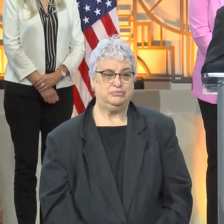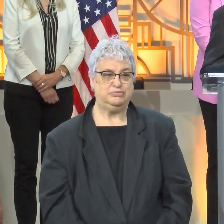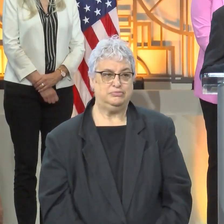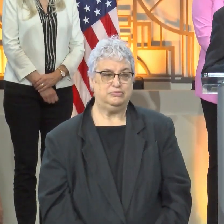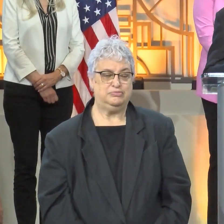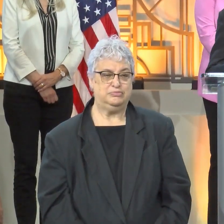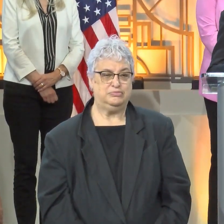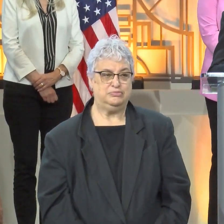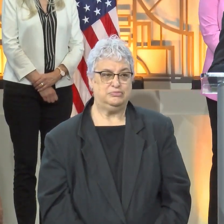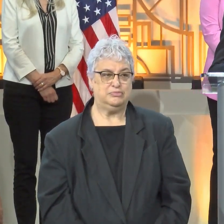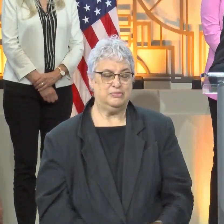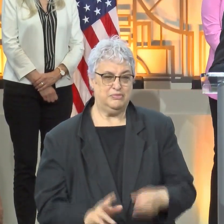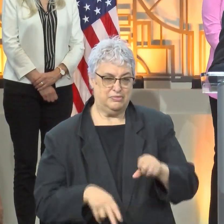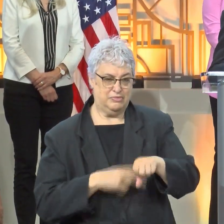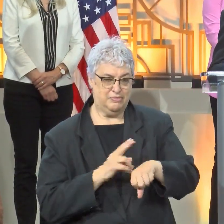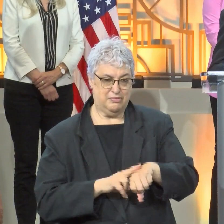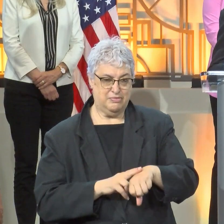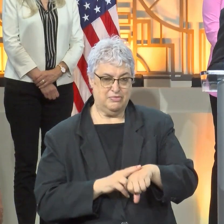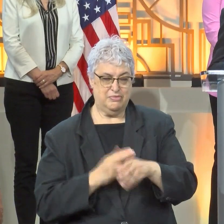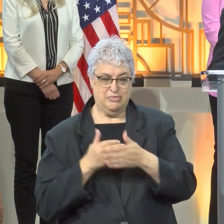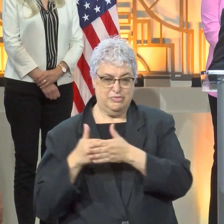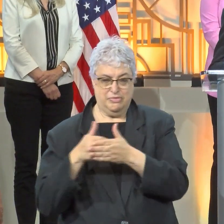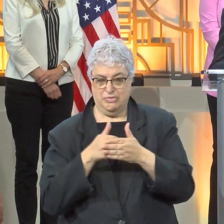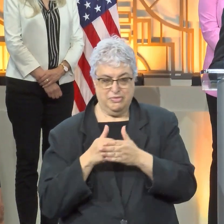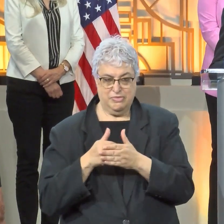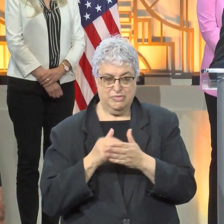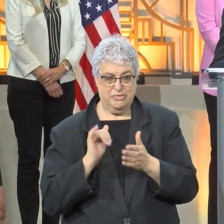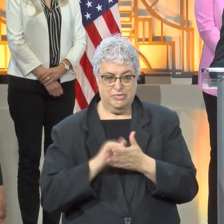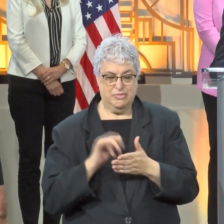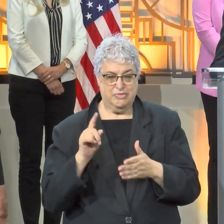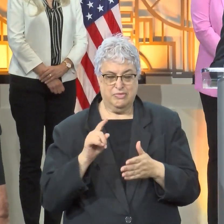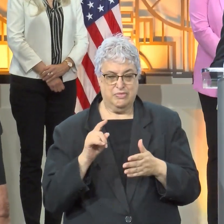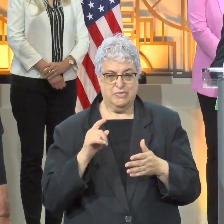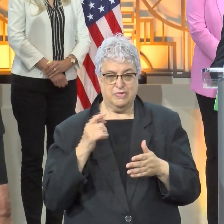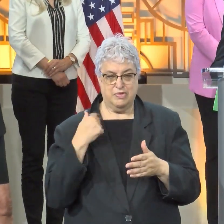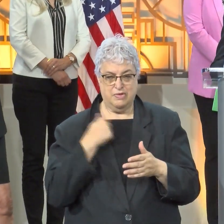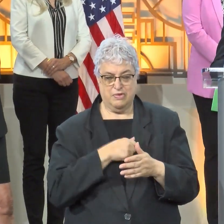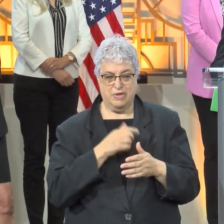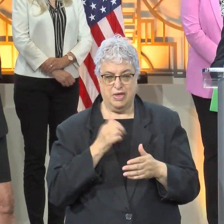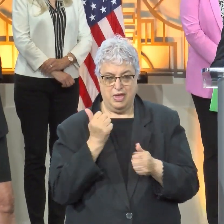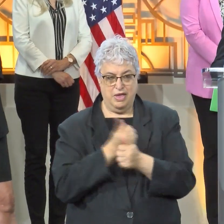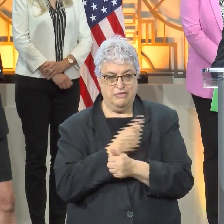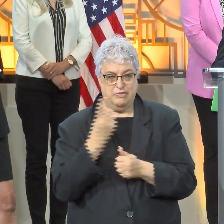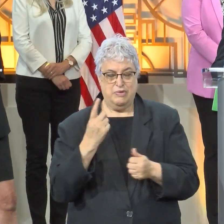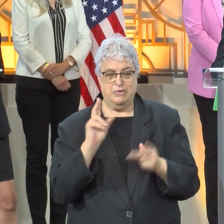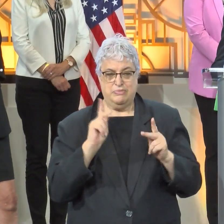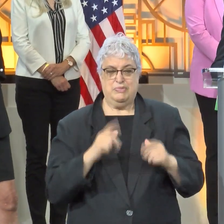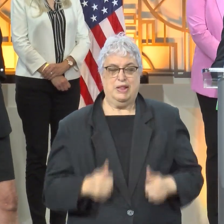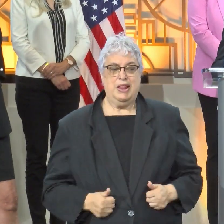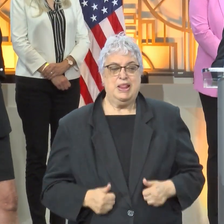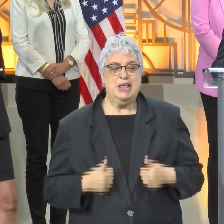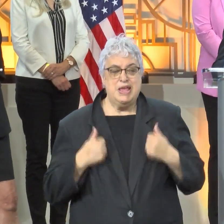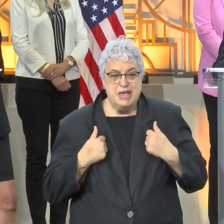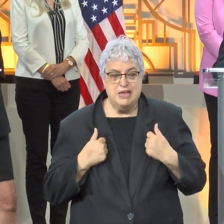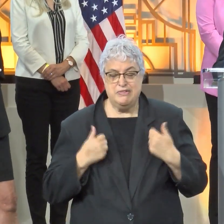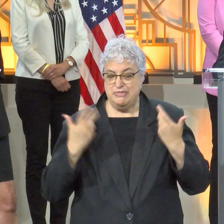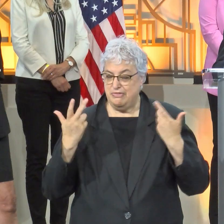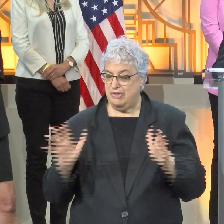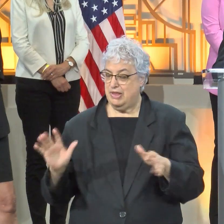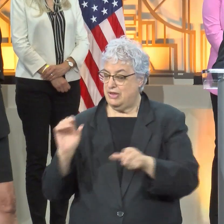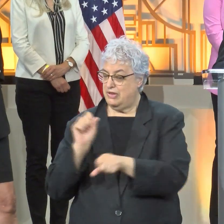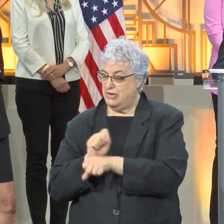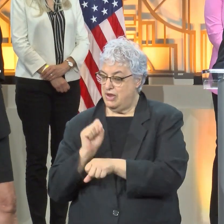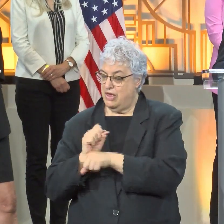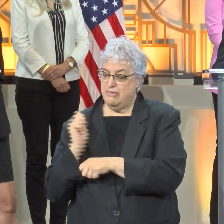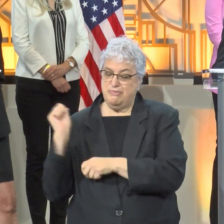Thanks, Mike. And then, of course, the neighborhoods, that's where the rubber meets the road. That's where our people live. When they return from their jobs, they're